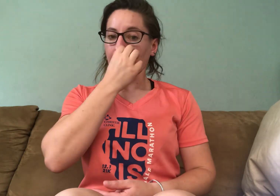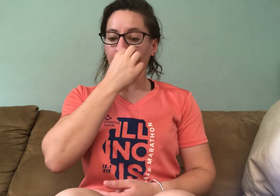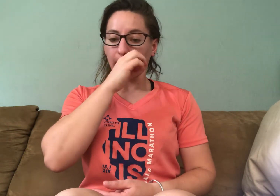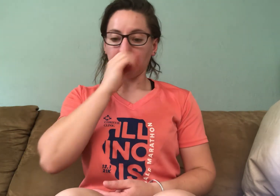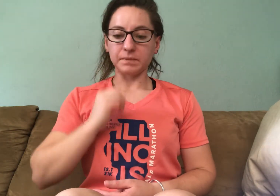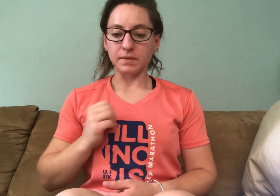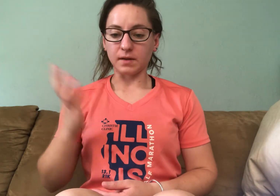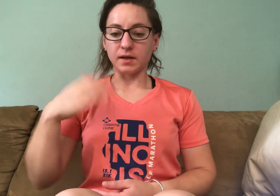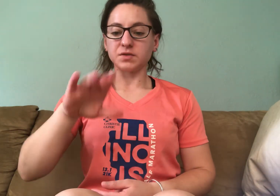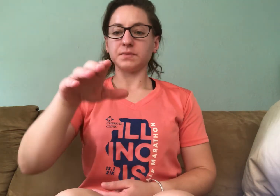Okay, next one.